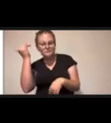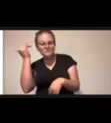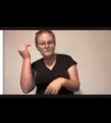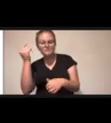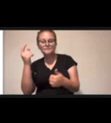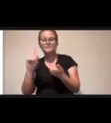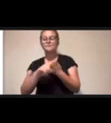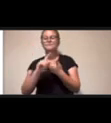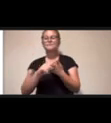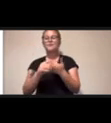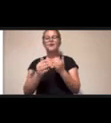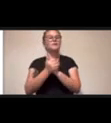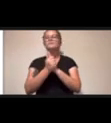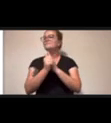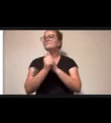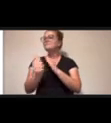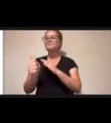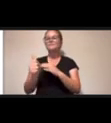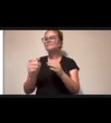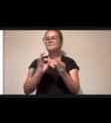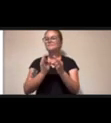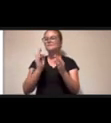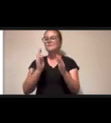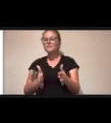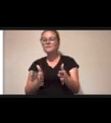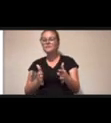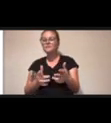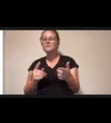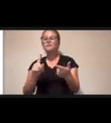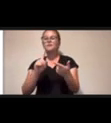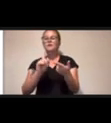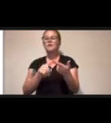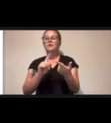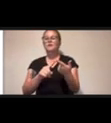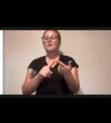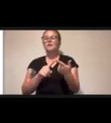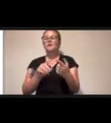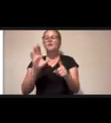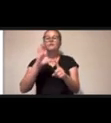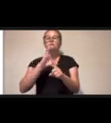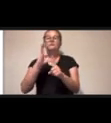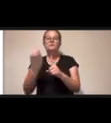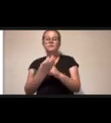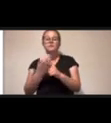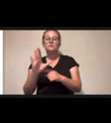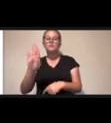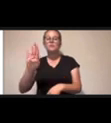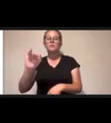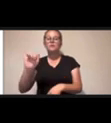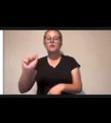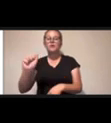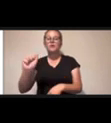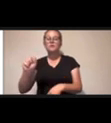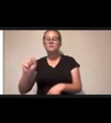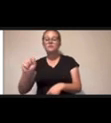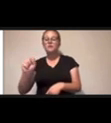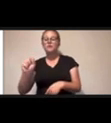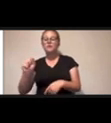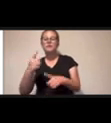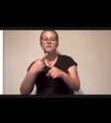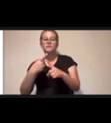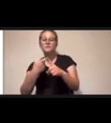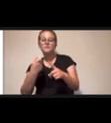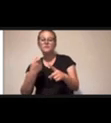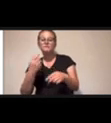This can happen because of unskilled interpreters, cultural